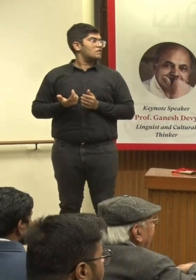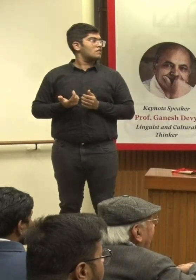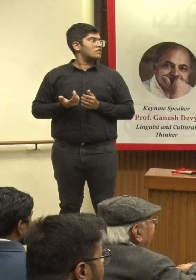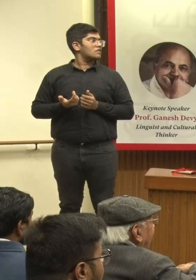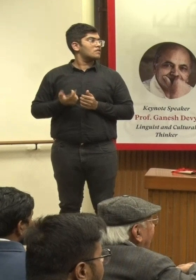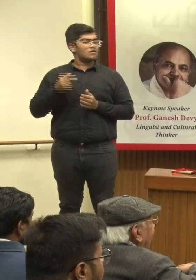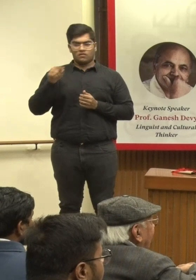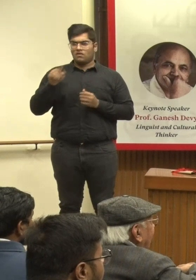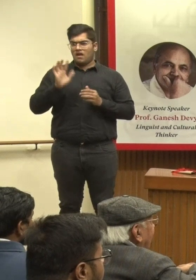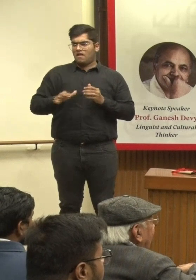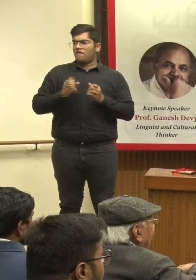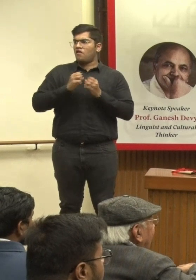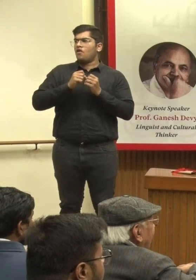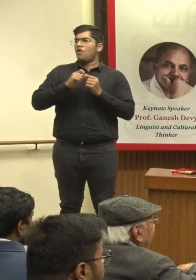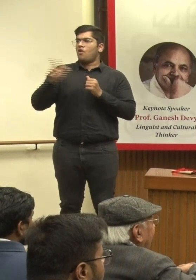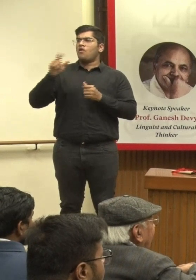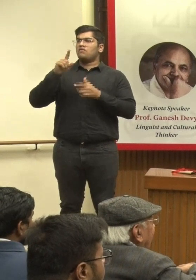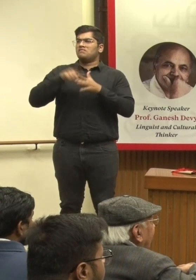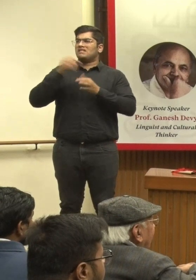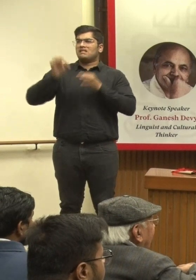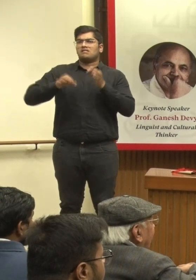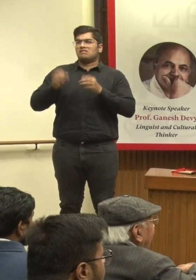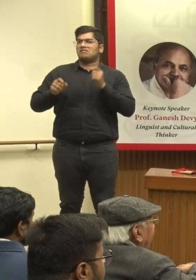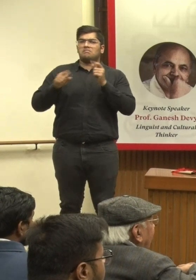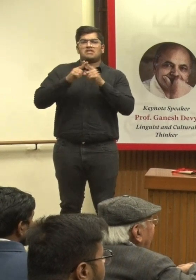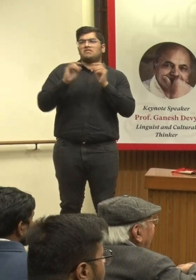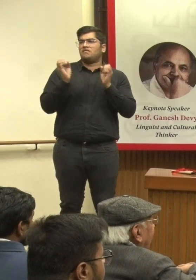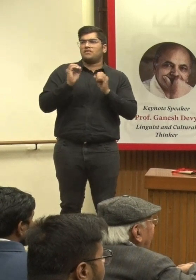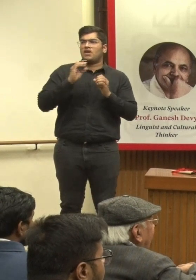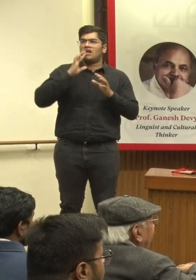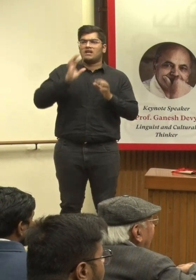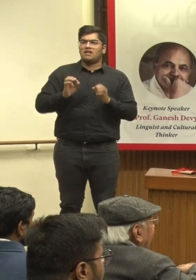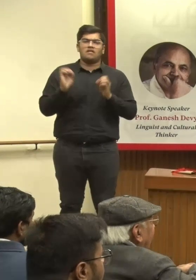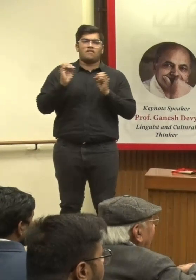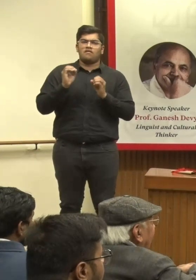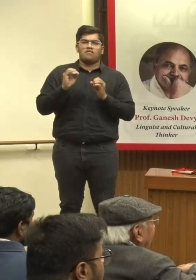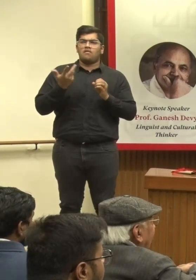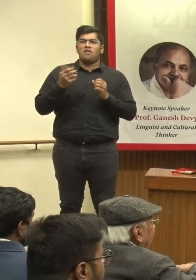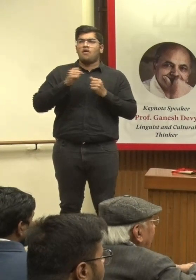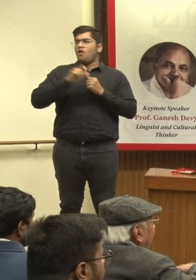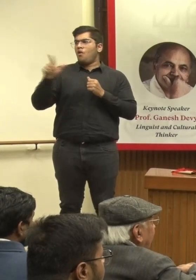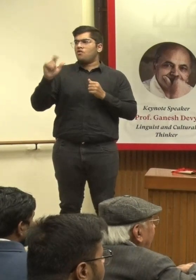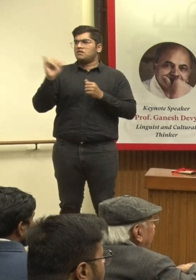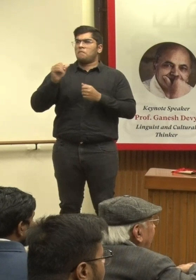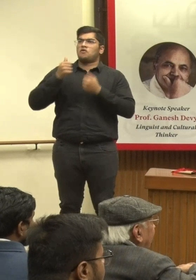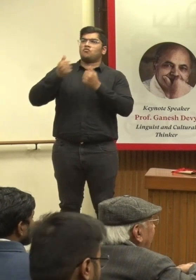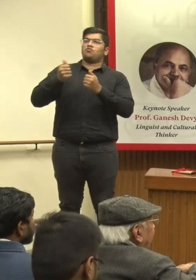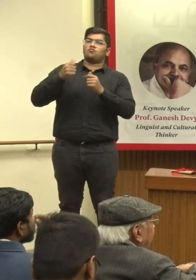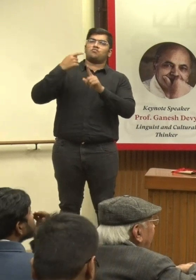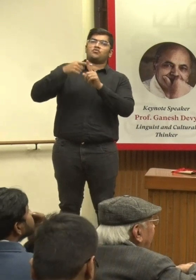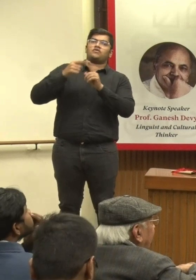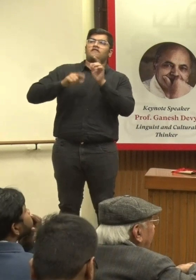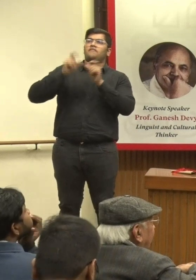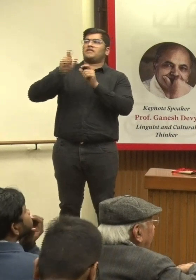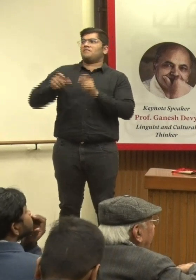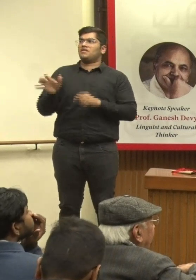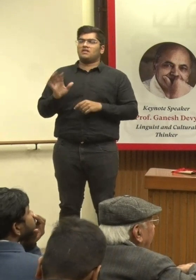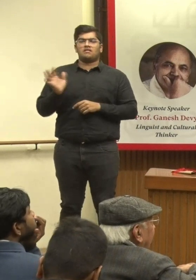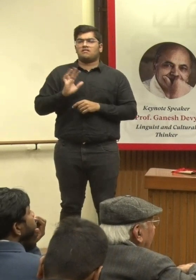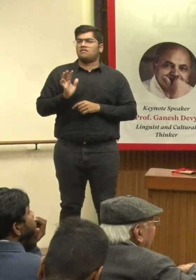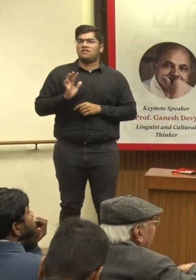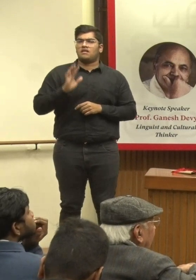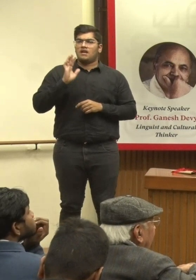Of course, there were a lot of injustice there. I'm not saying they were all saints. No community is made of saints. And